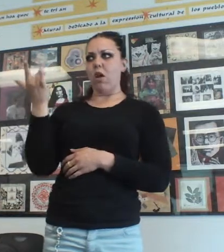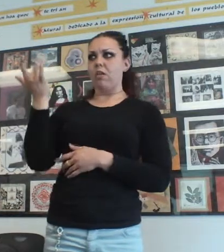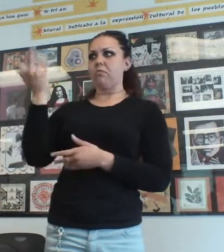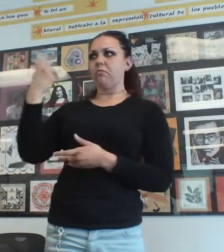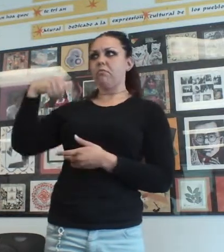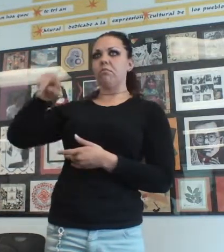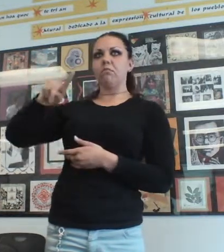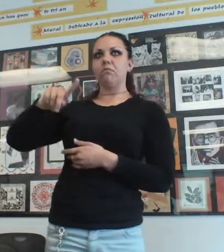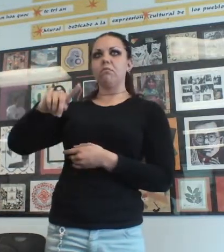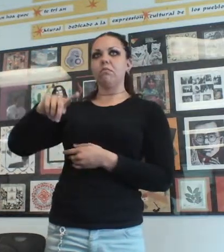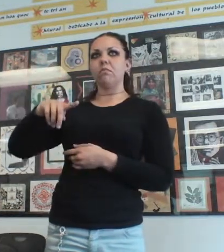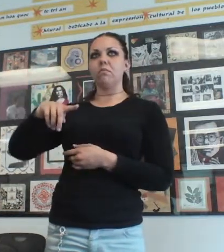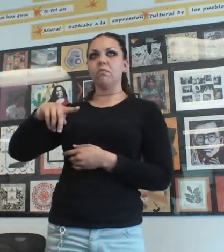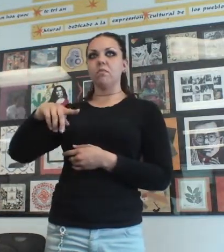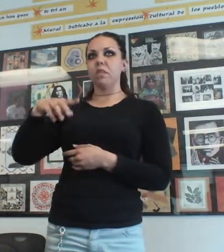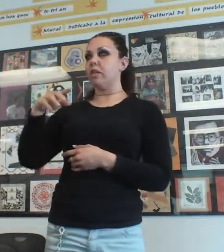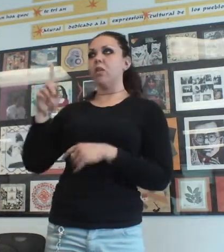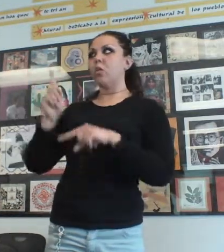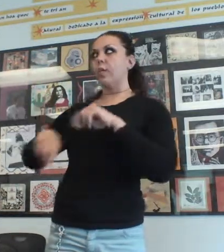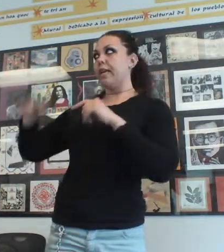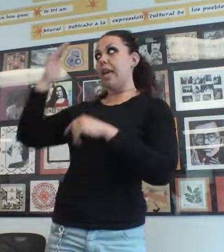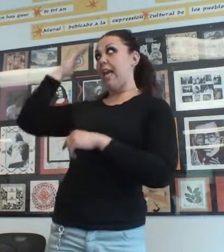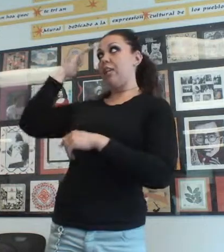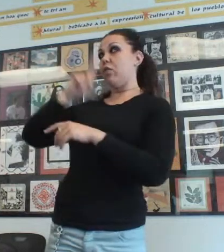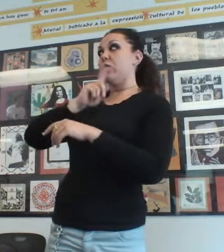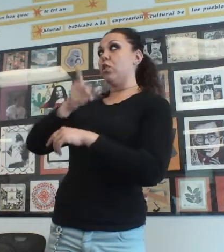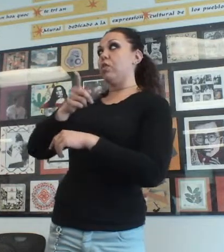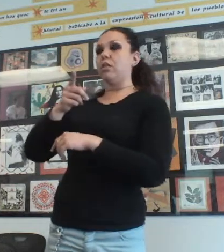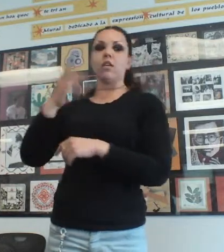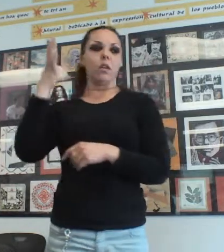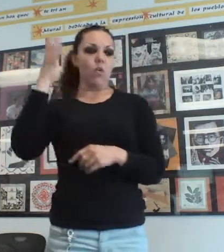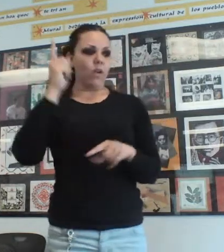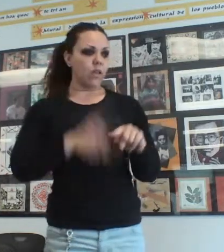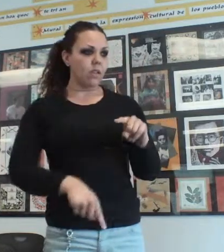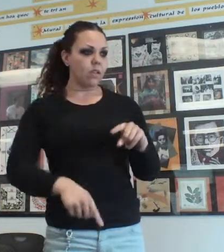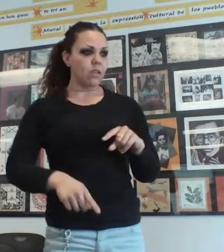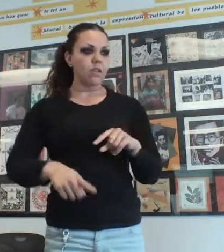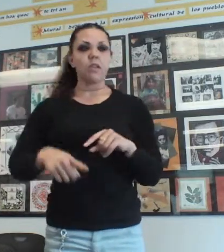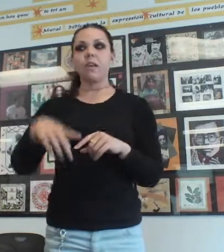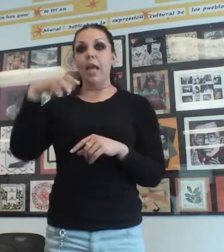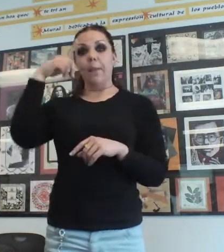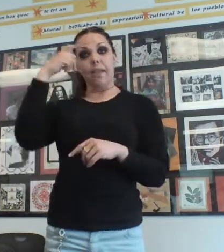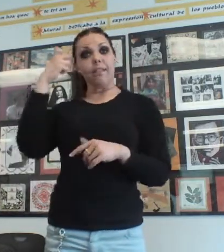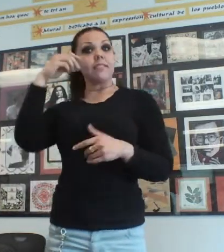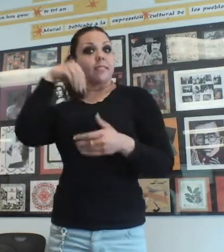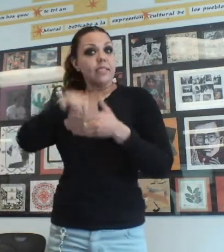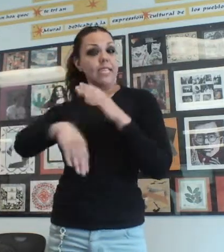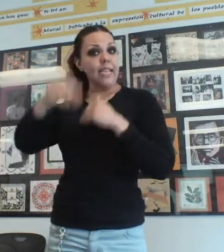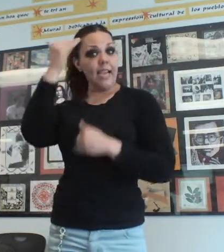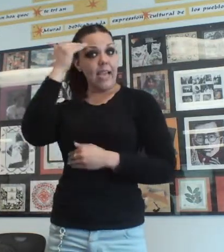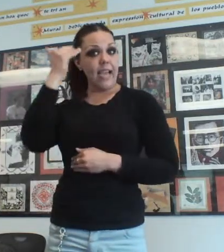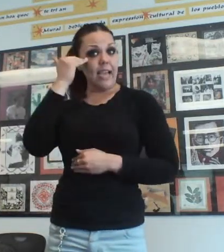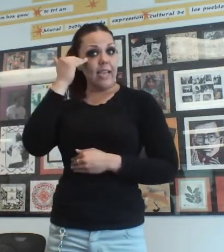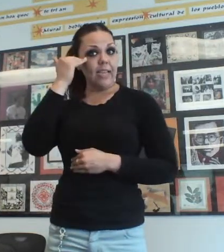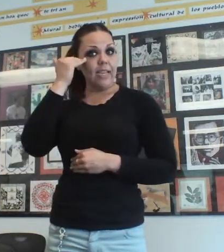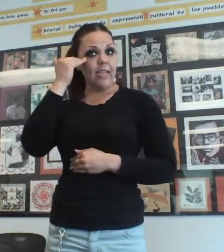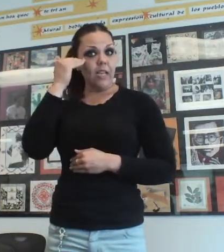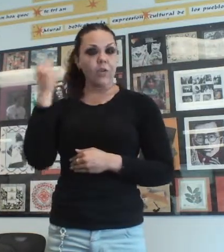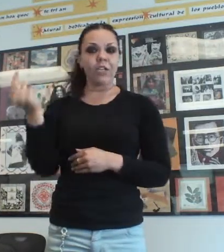What? Why? Why can't we know for sure? Because it's inside your head. Yeah, we can only assume, based on